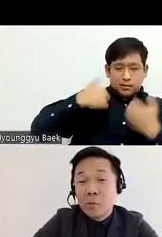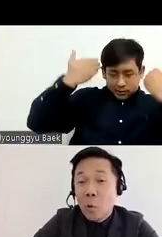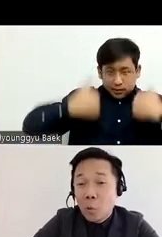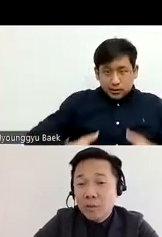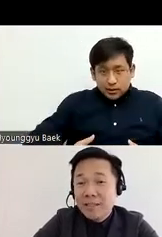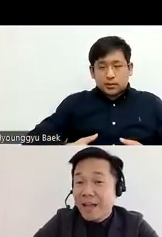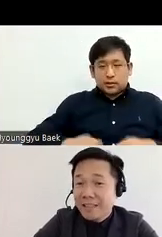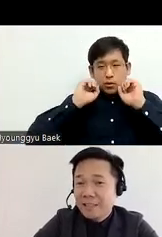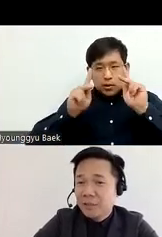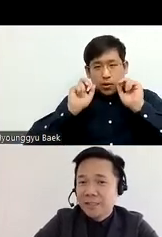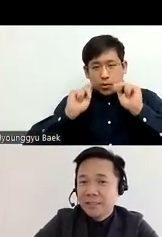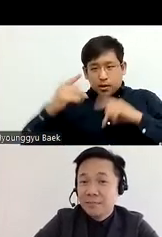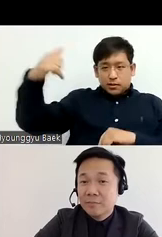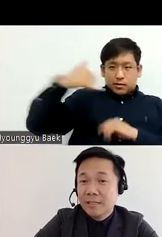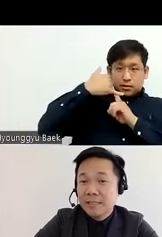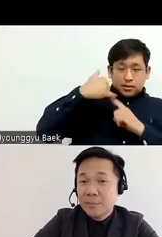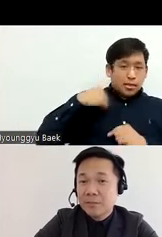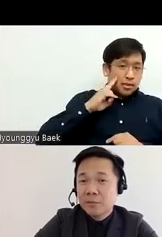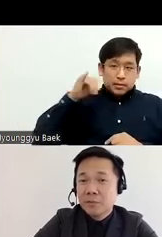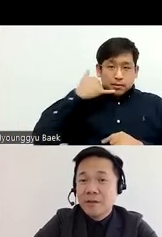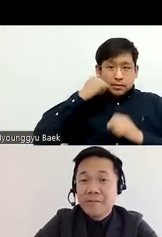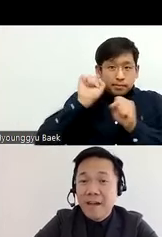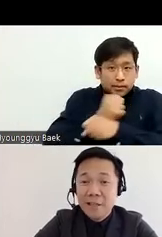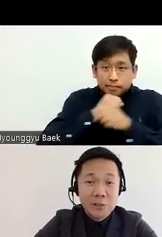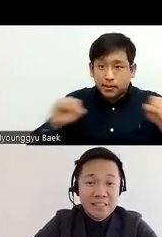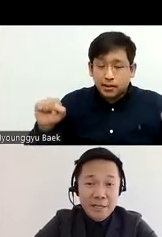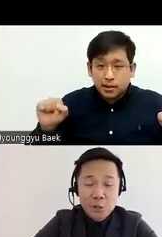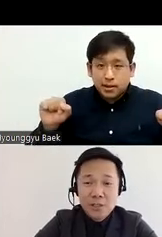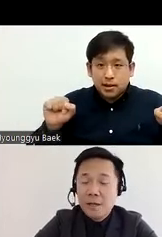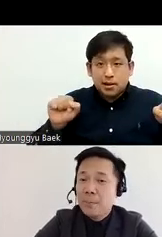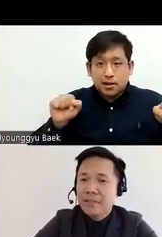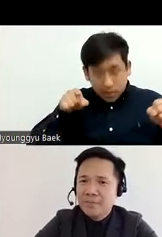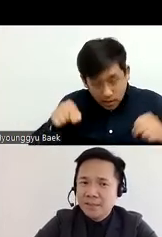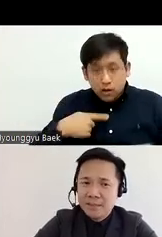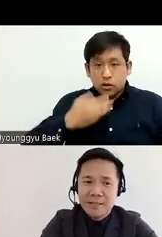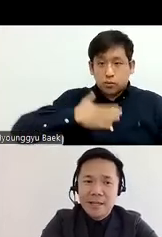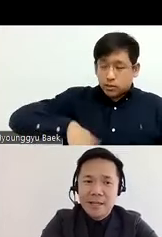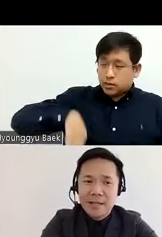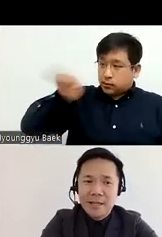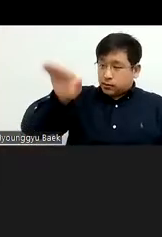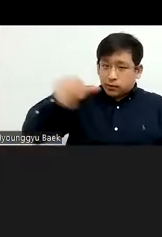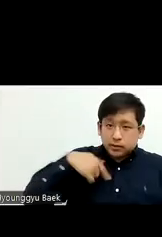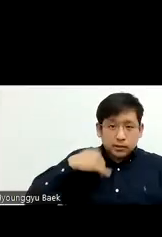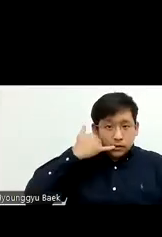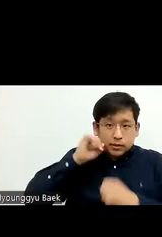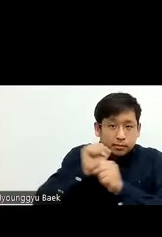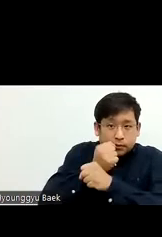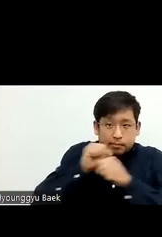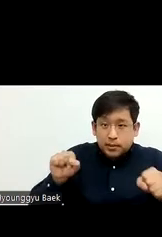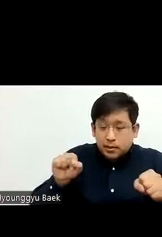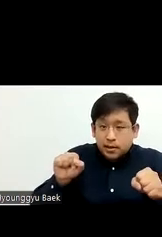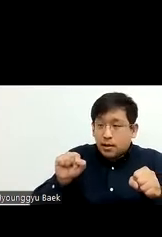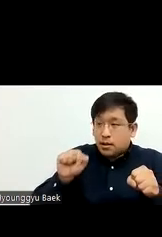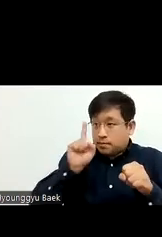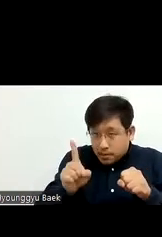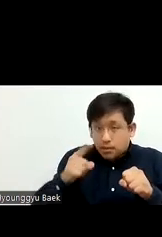they will call the client or the customer to verify a transaction, but a deaf person is unable to pick up the call. So what happens